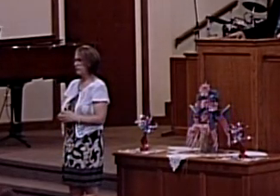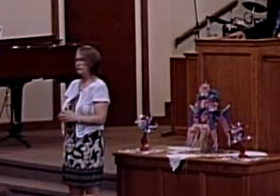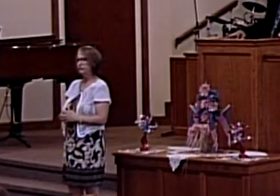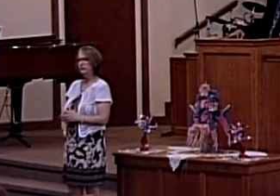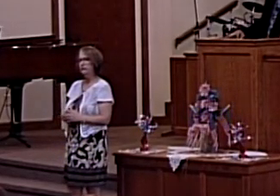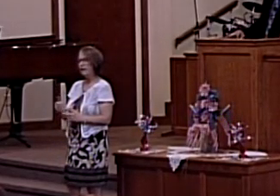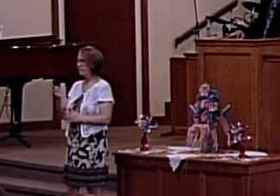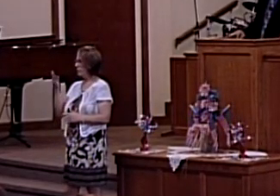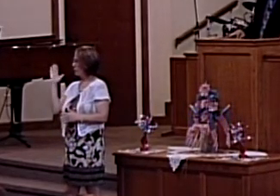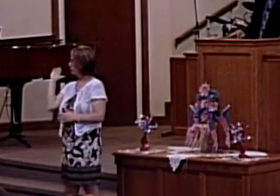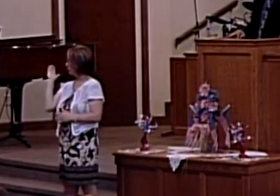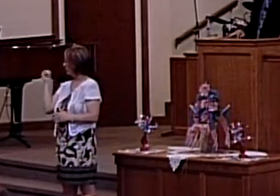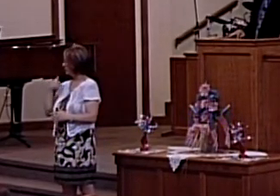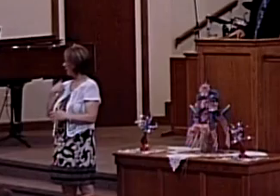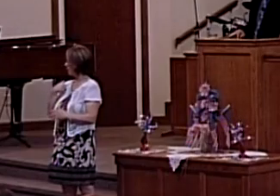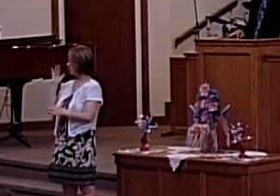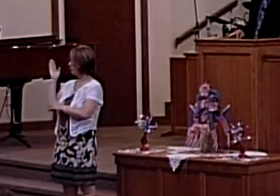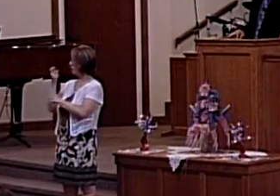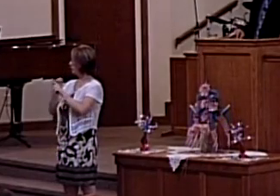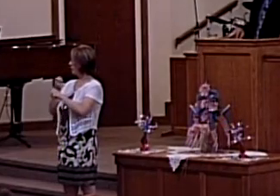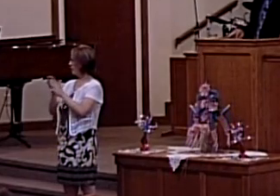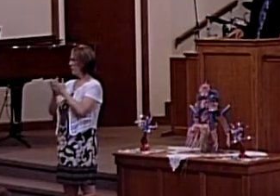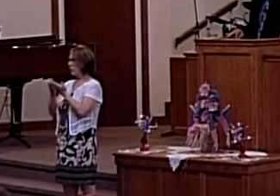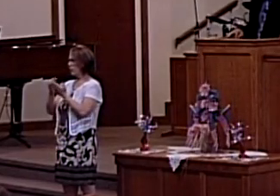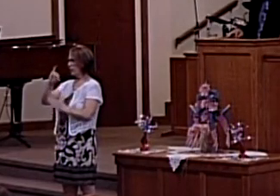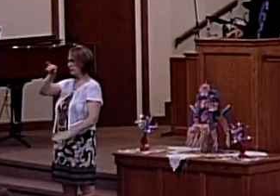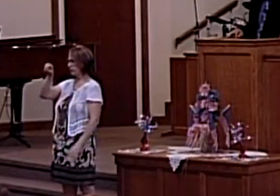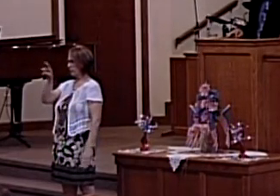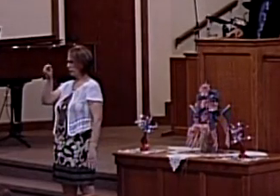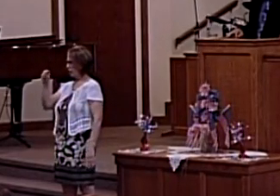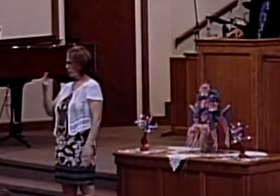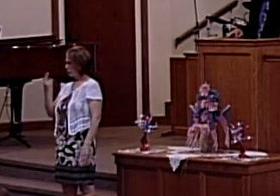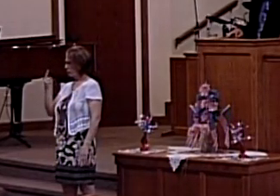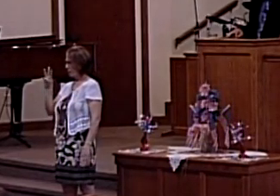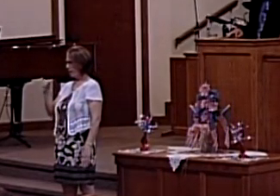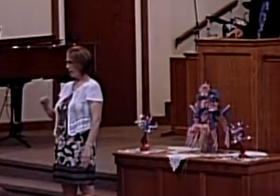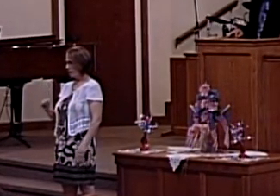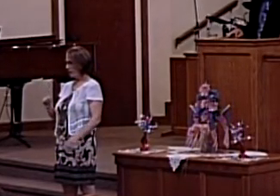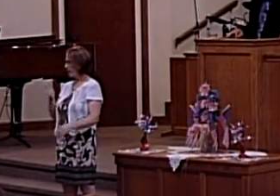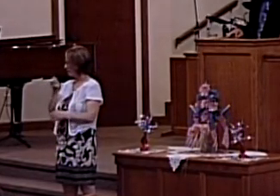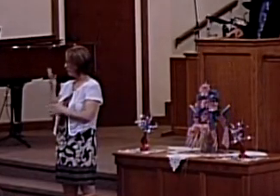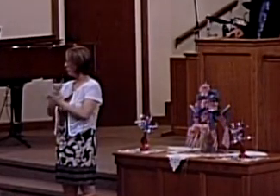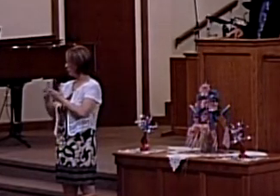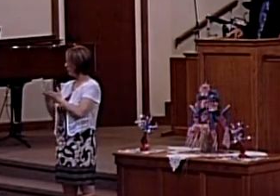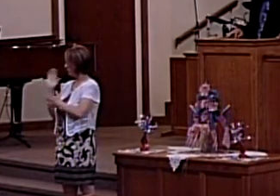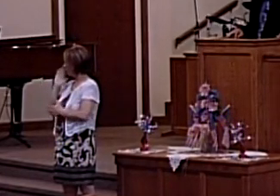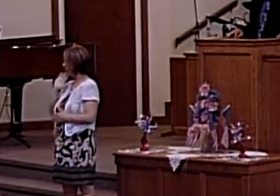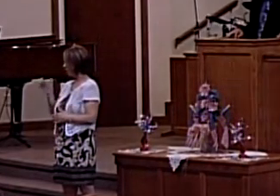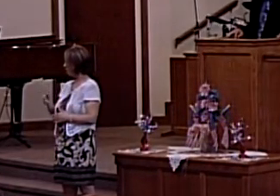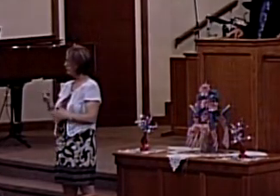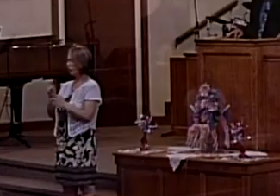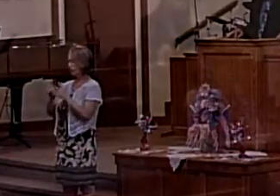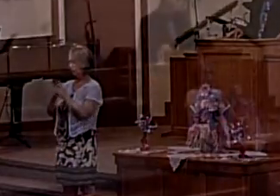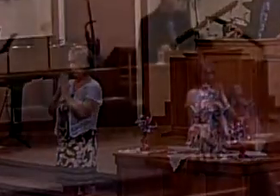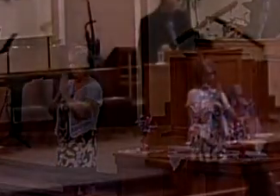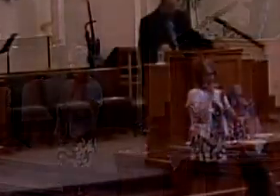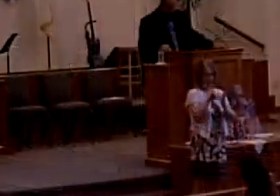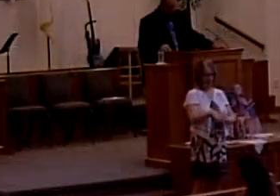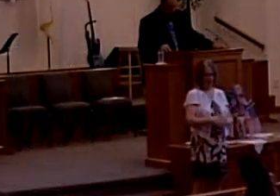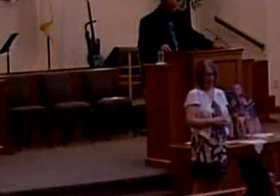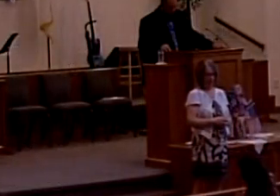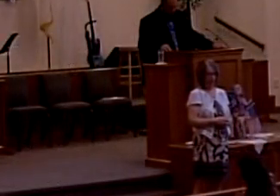few sermons I'm going to preach out of the book of Joshua coming up here in a couple weeks. And so anyway, you begin to pray for that.